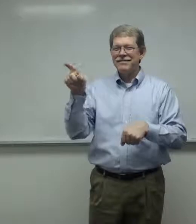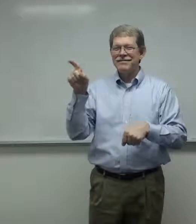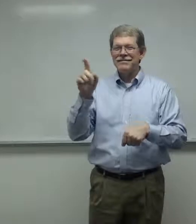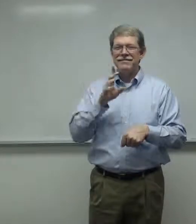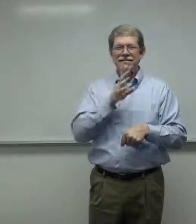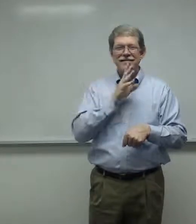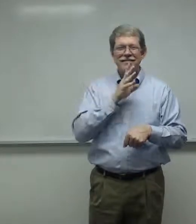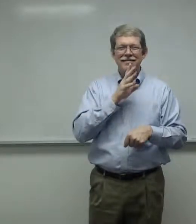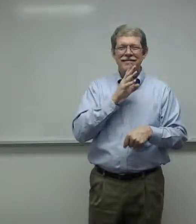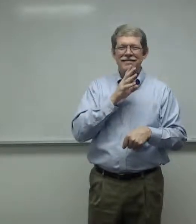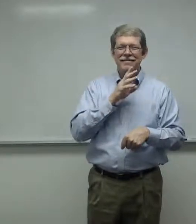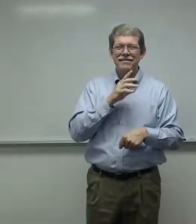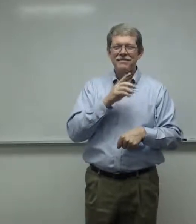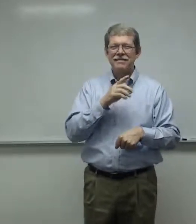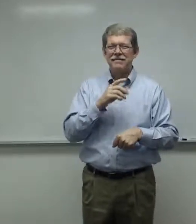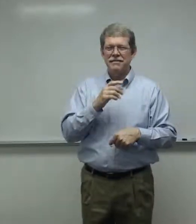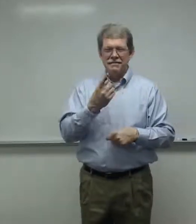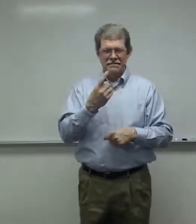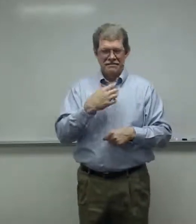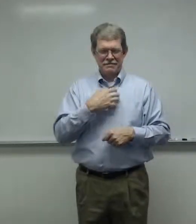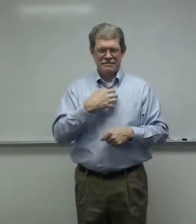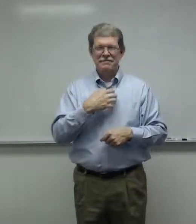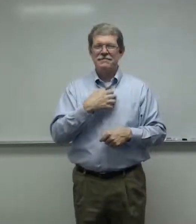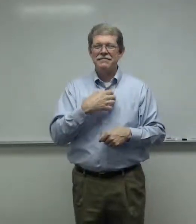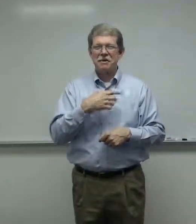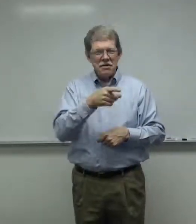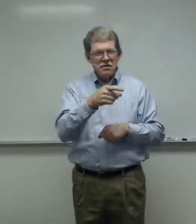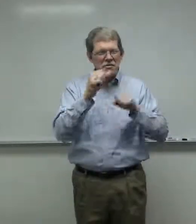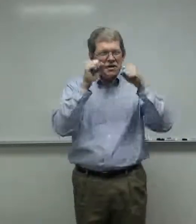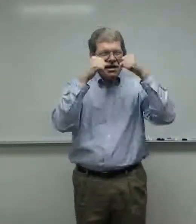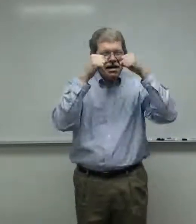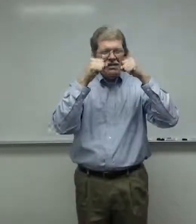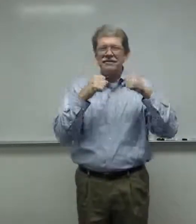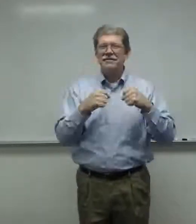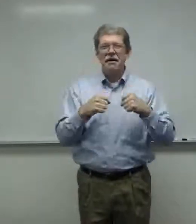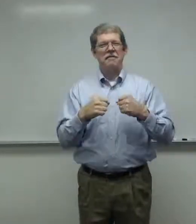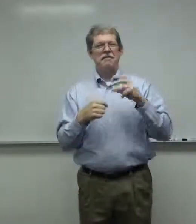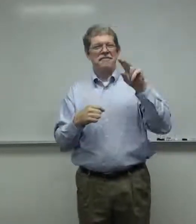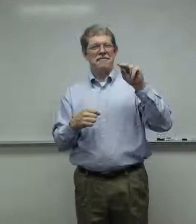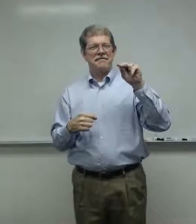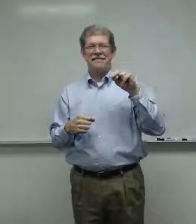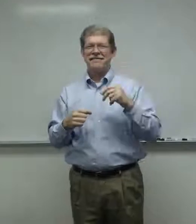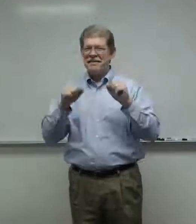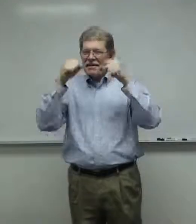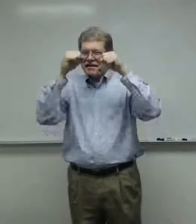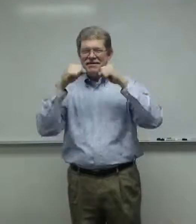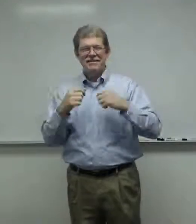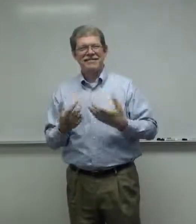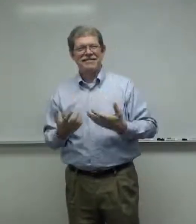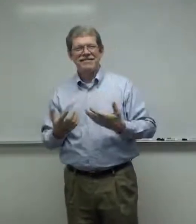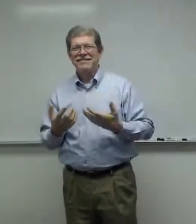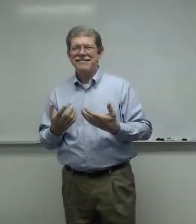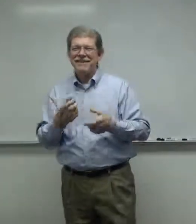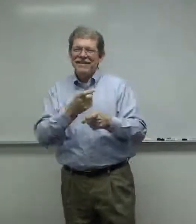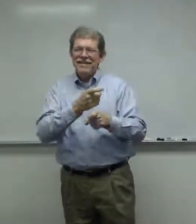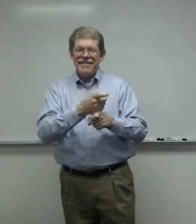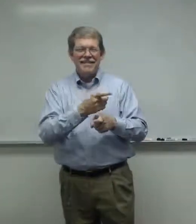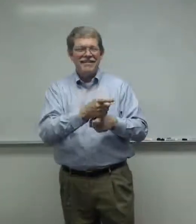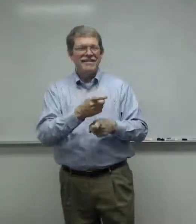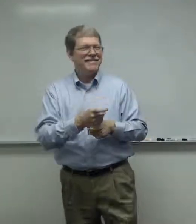At work, I was talking to somebody. They were complaining about something. And I said, wah. And